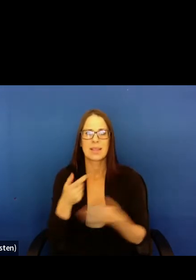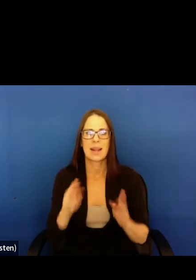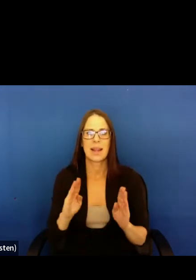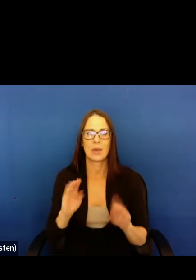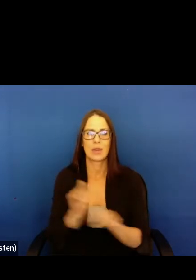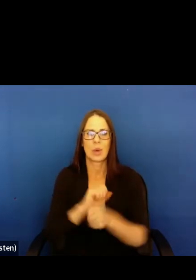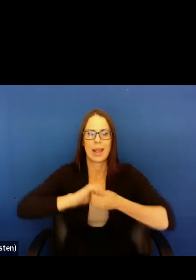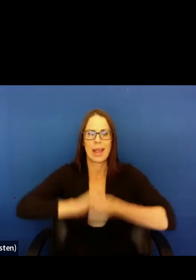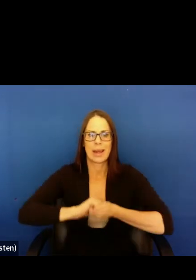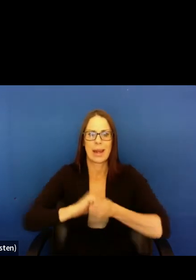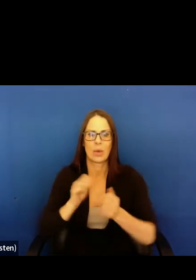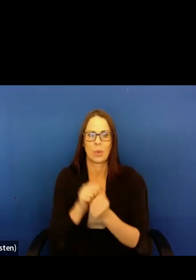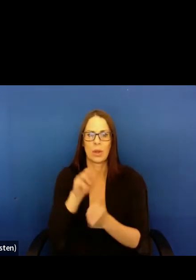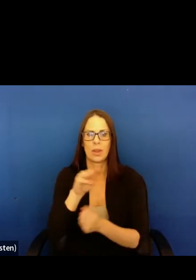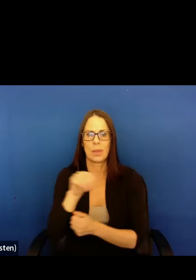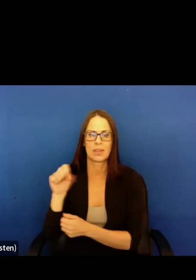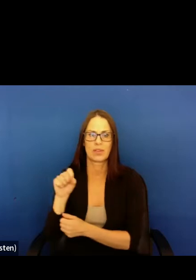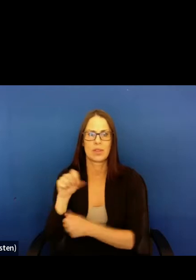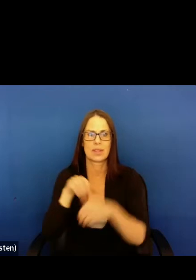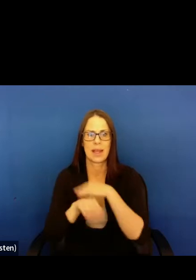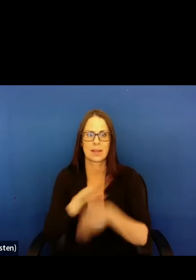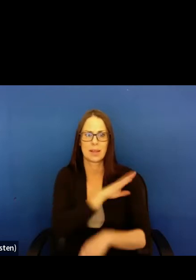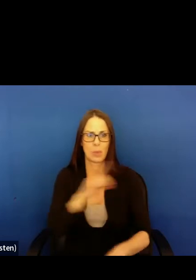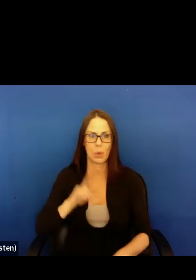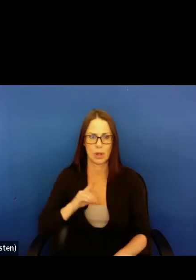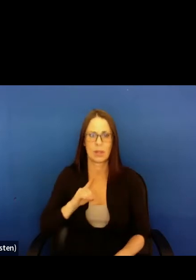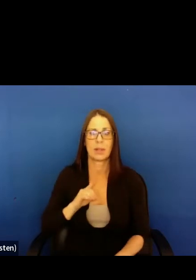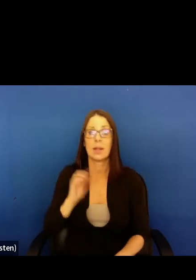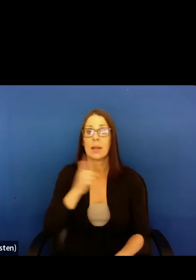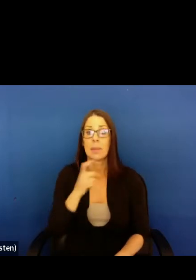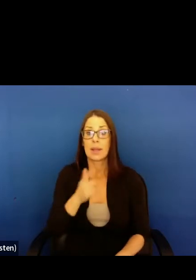Access Board. Because we needed a certain